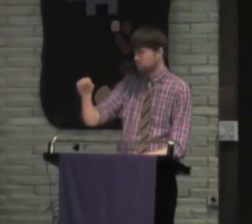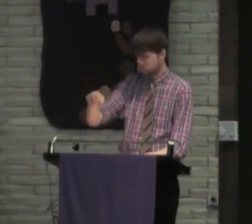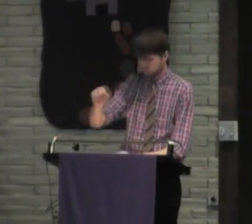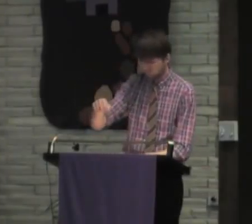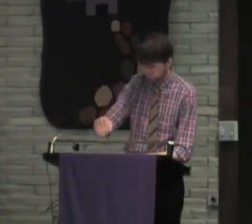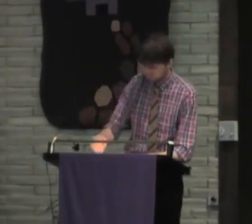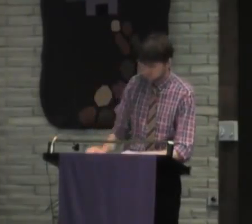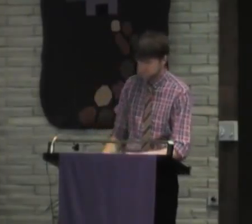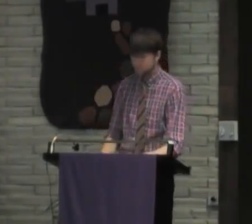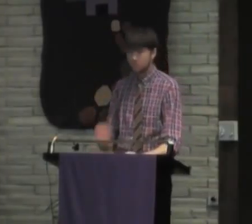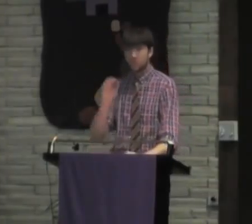process.